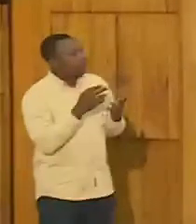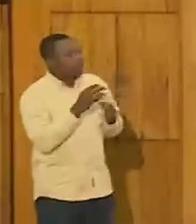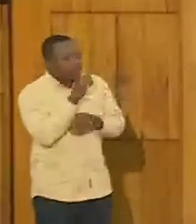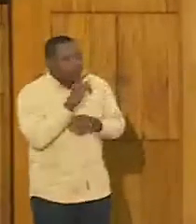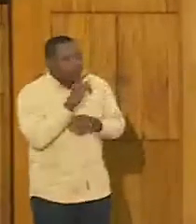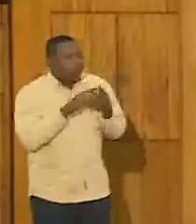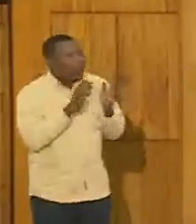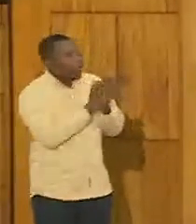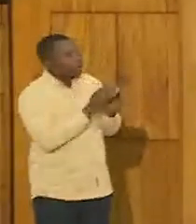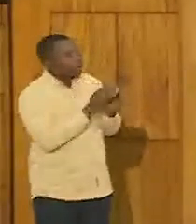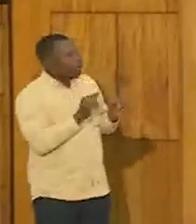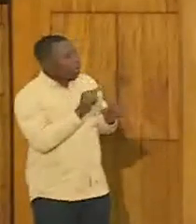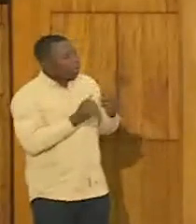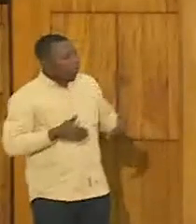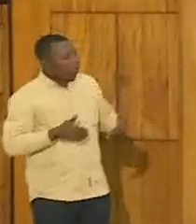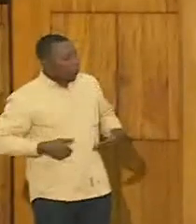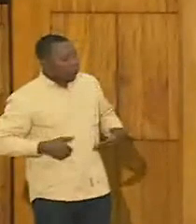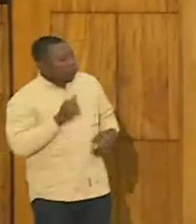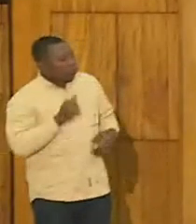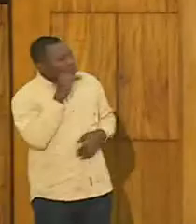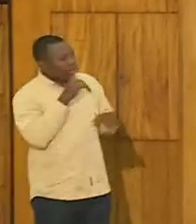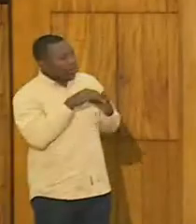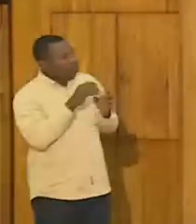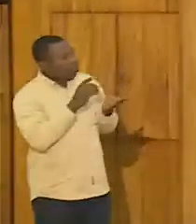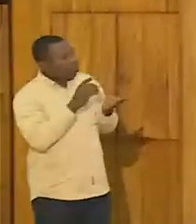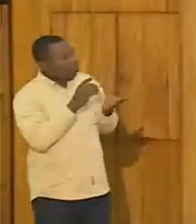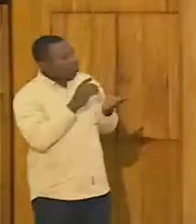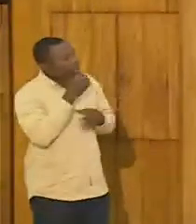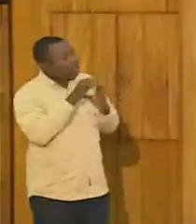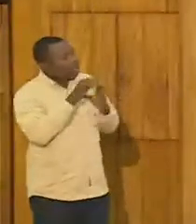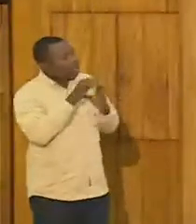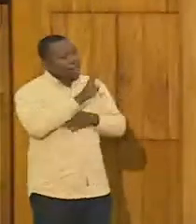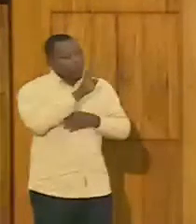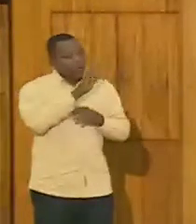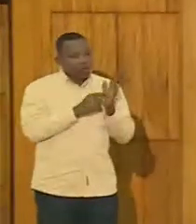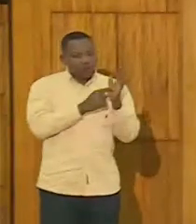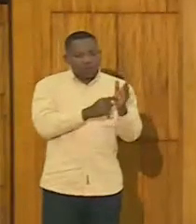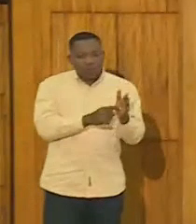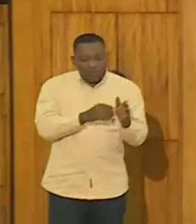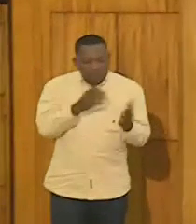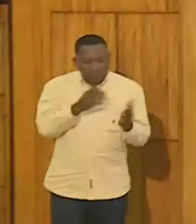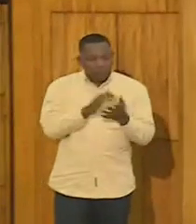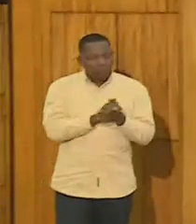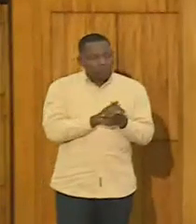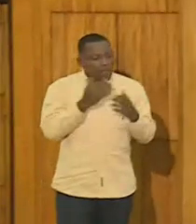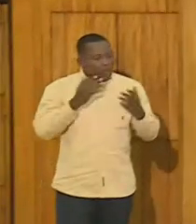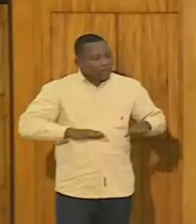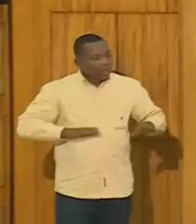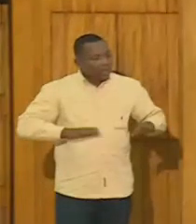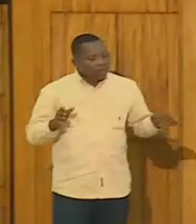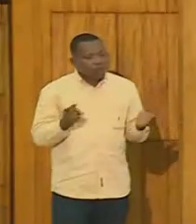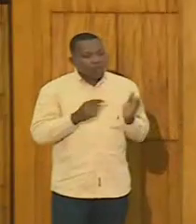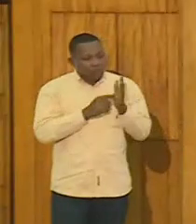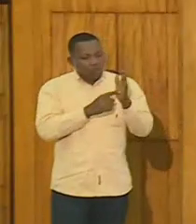young women. In your data from Botswana, you showed a chart showing that older